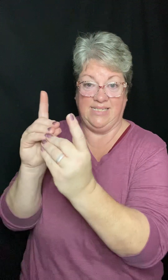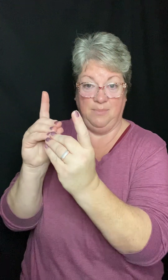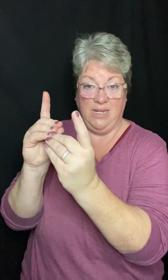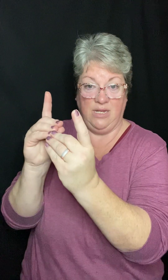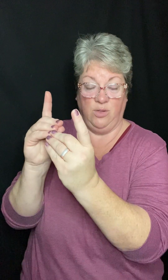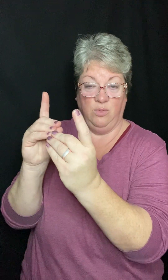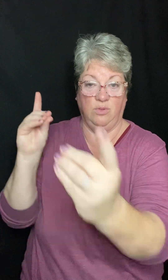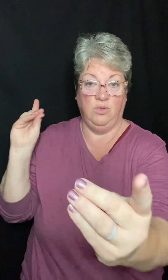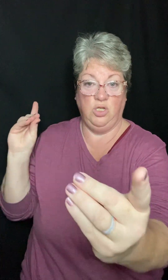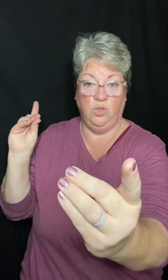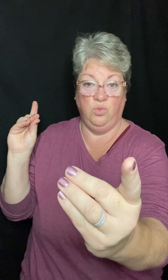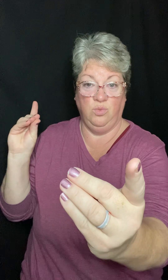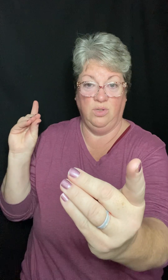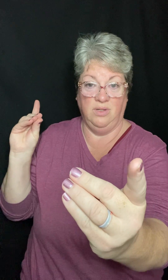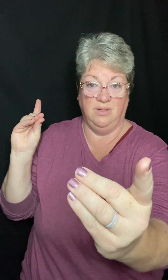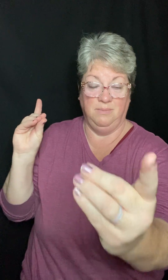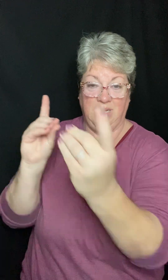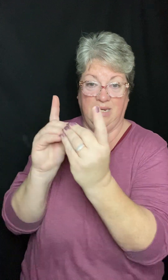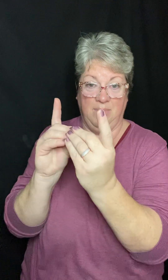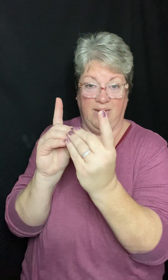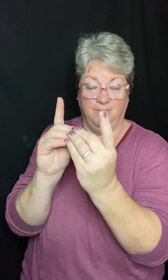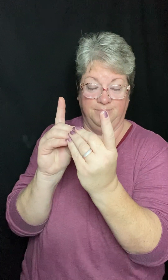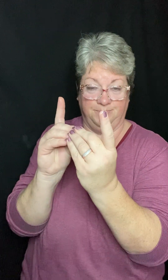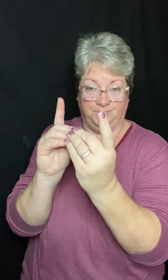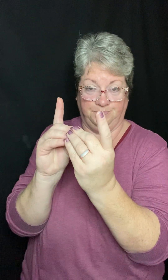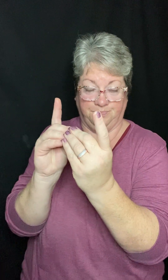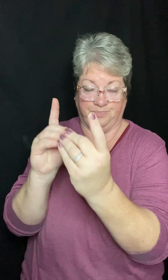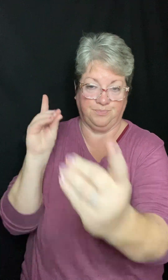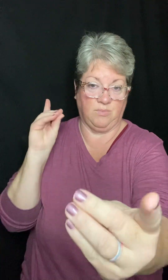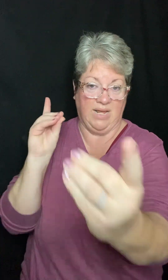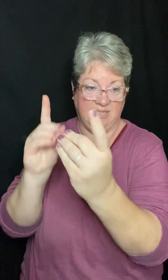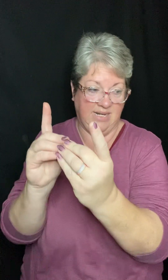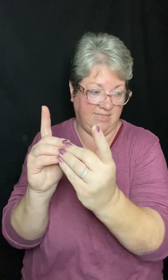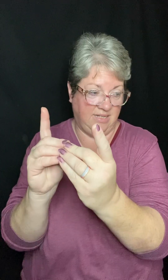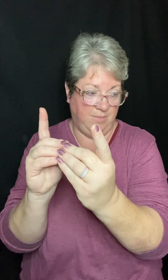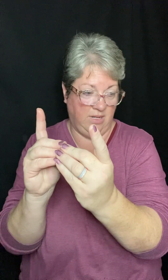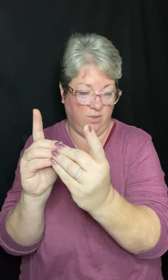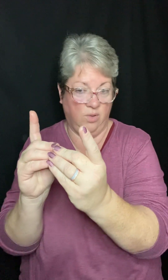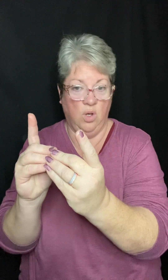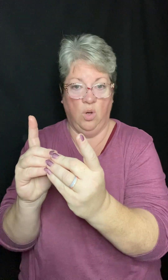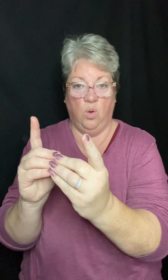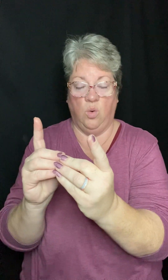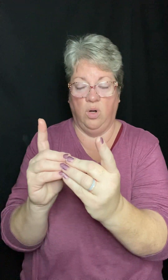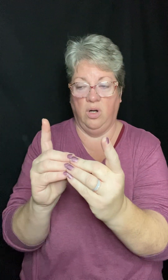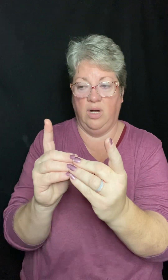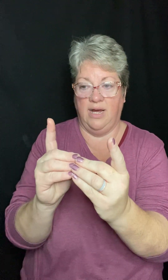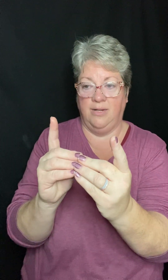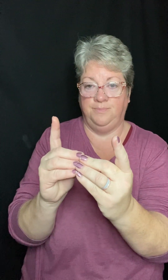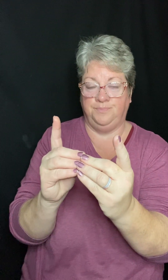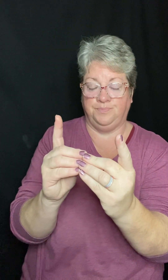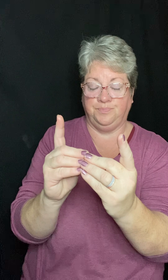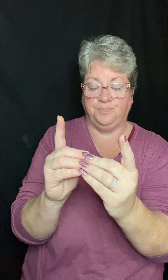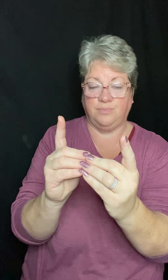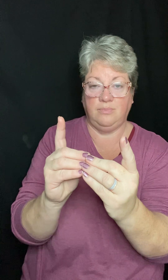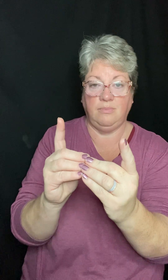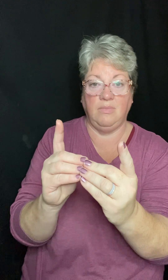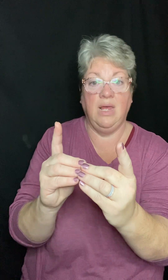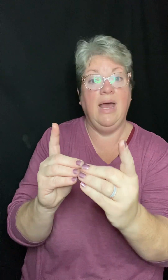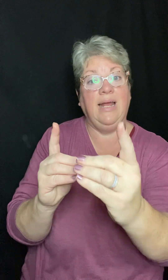meet you. You meeting me. It's nice to meet you. Or I'd like